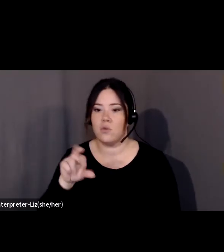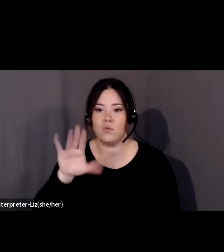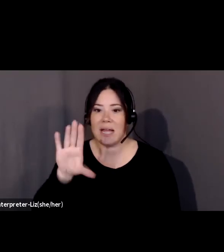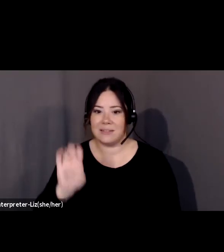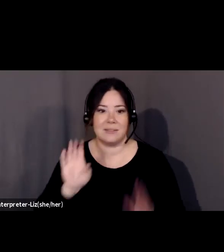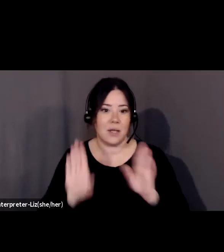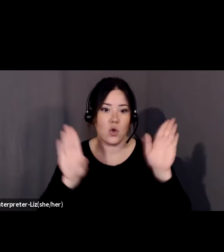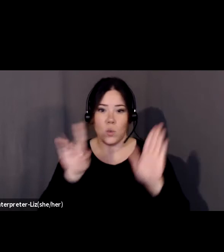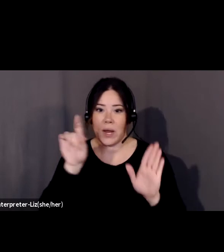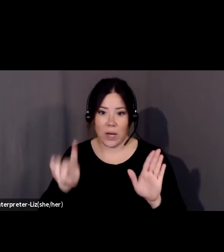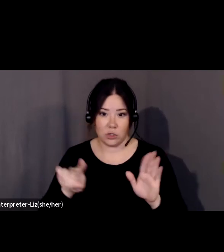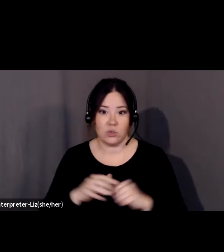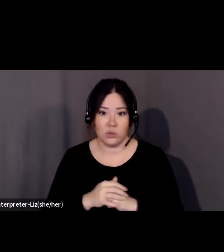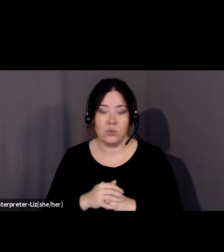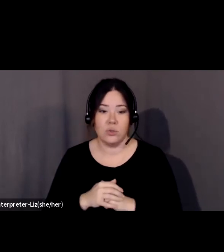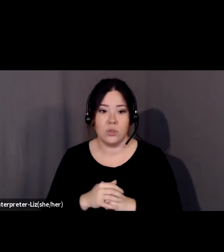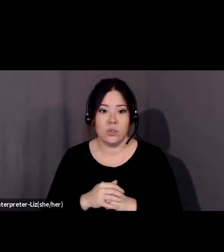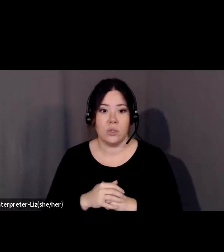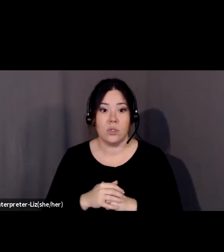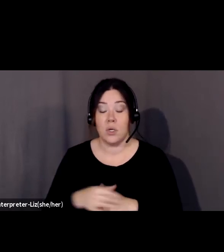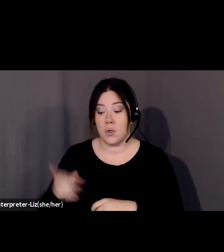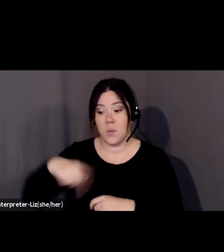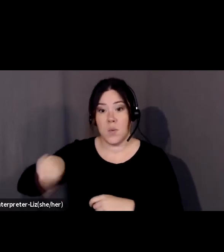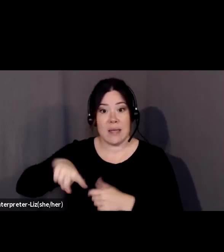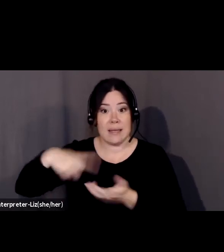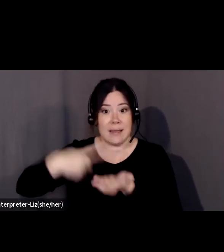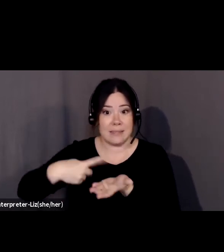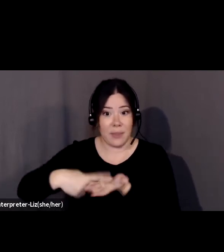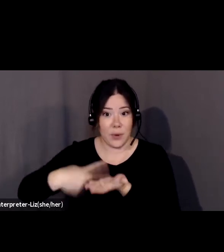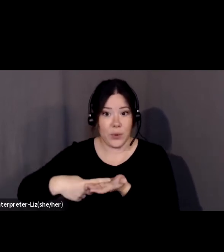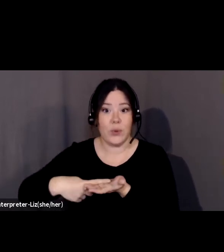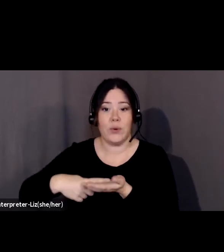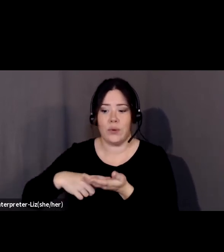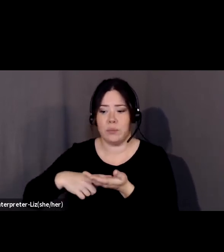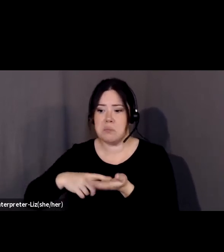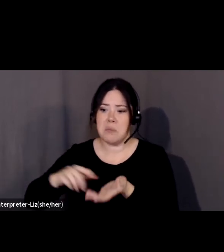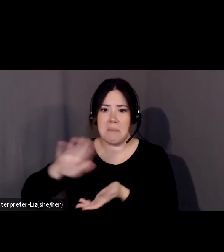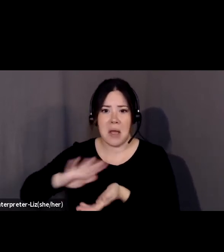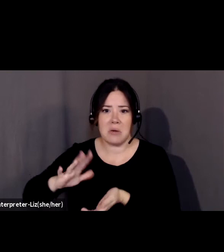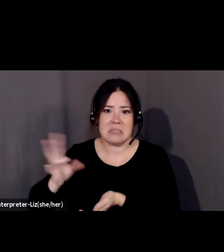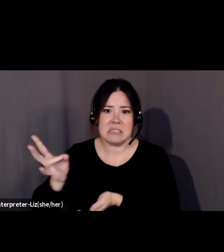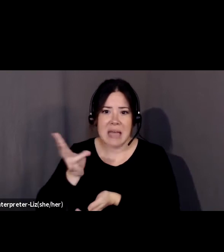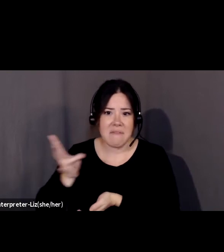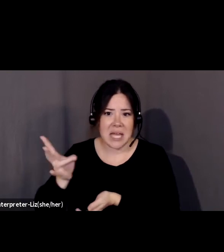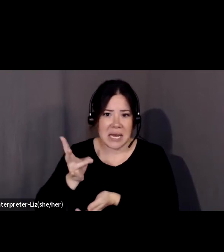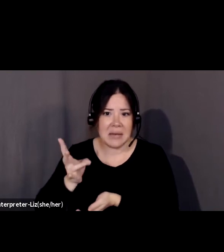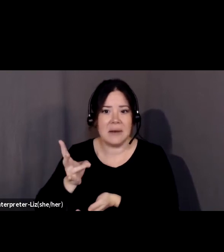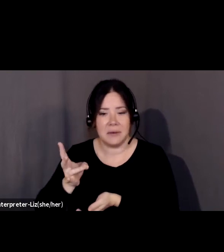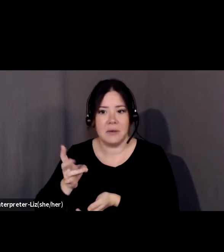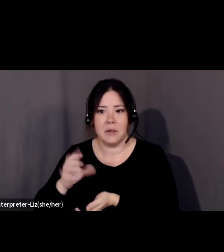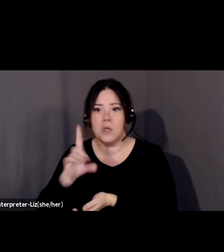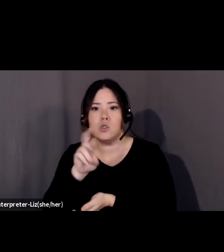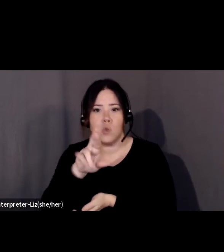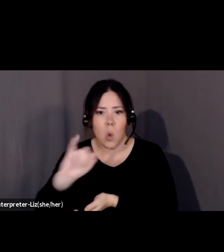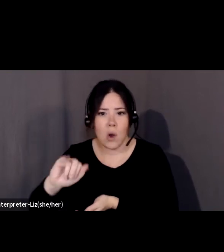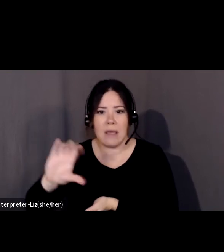And that's, when we got together and a team of 7, Dory and Christina were part of the team to